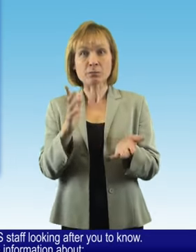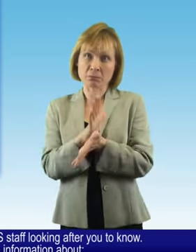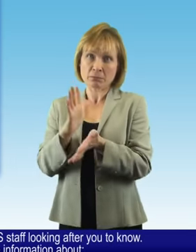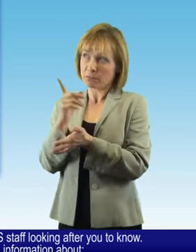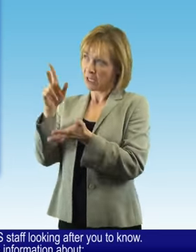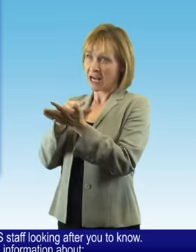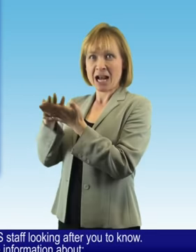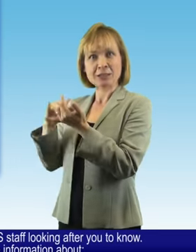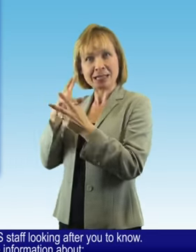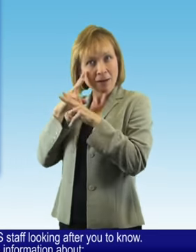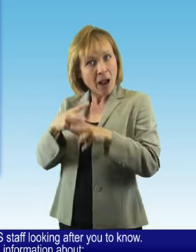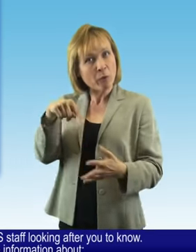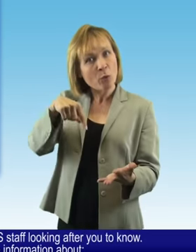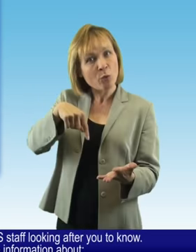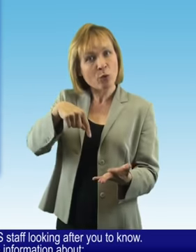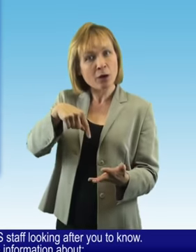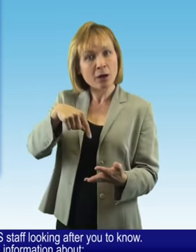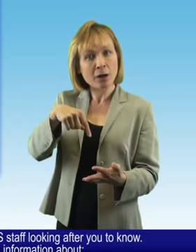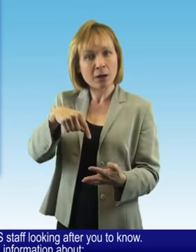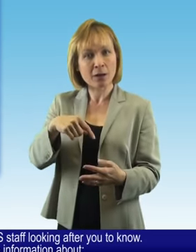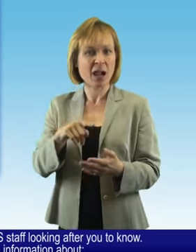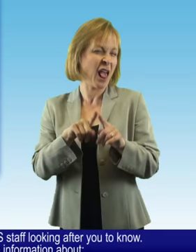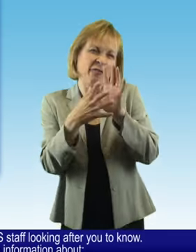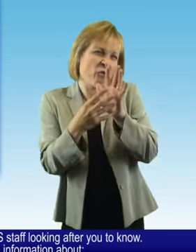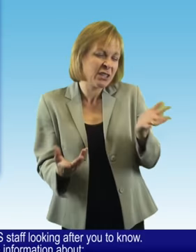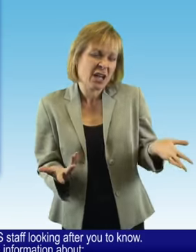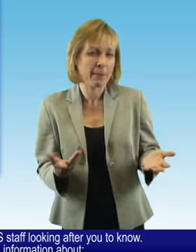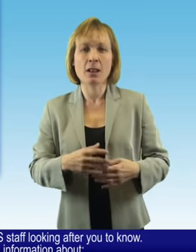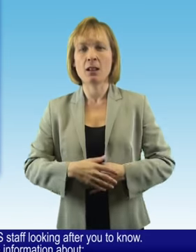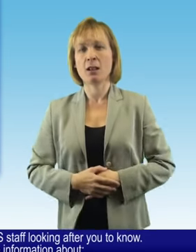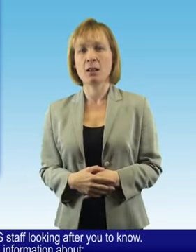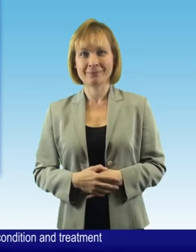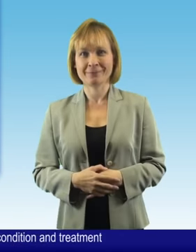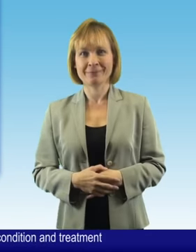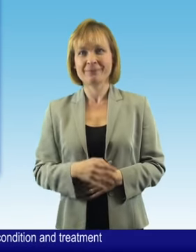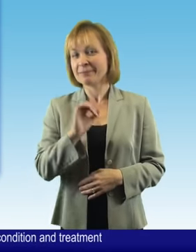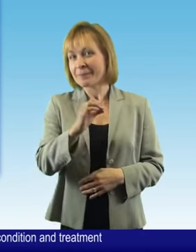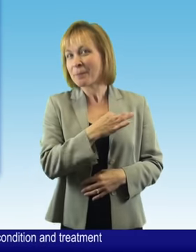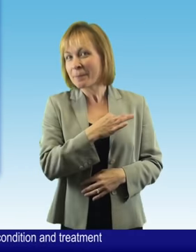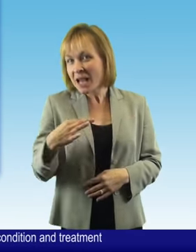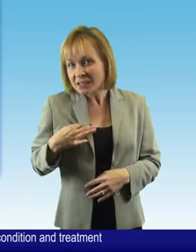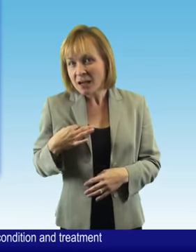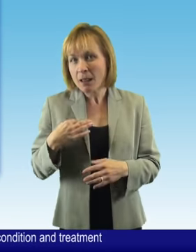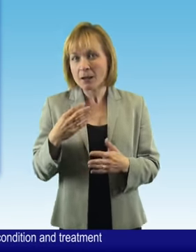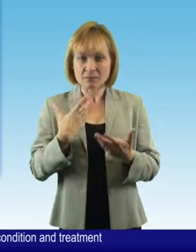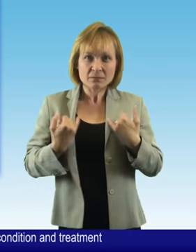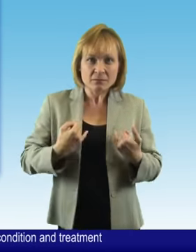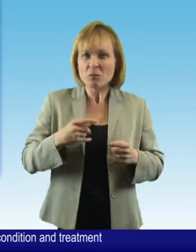and information you want NHS staff looking after you to know. For example, information about your